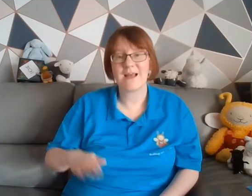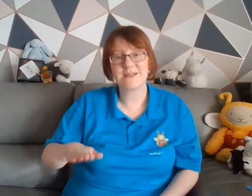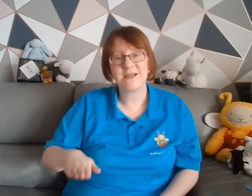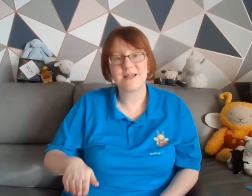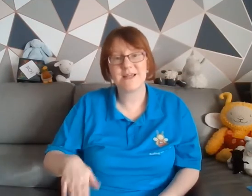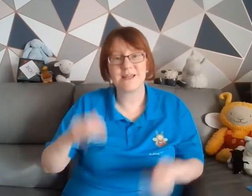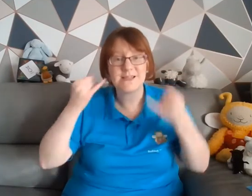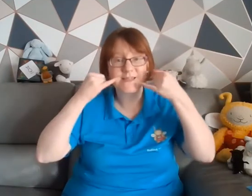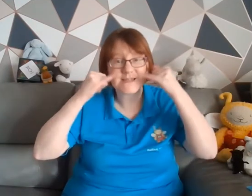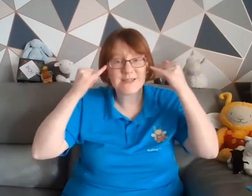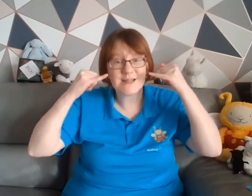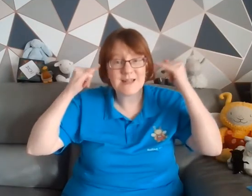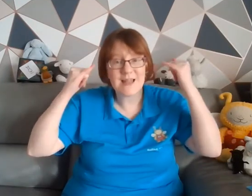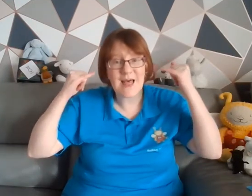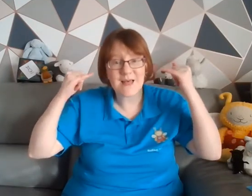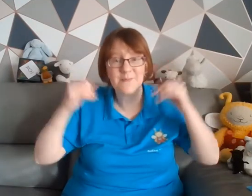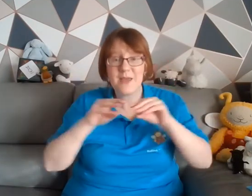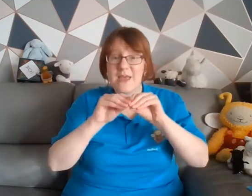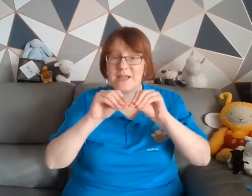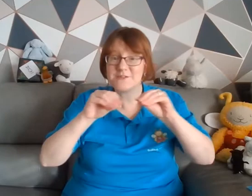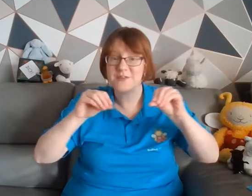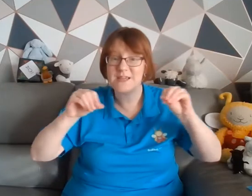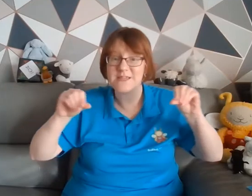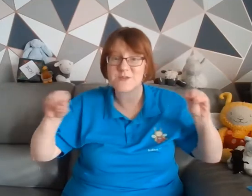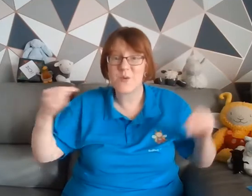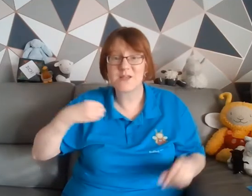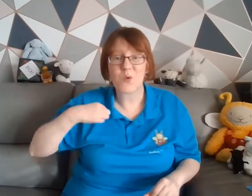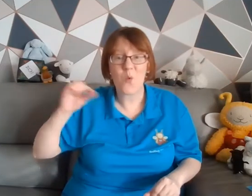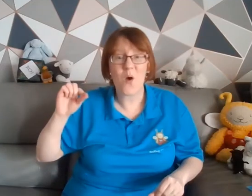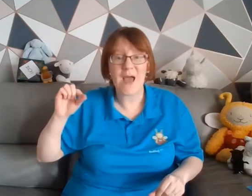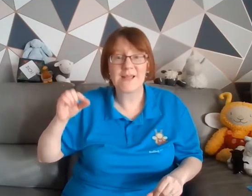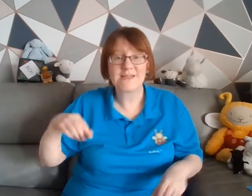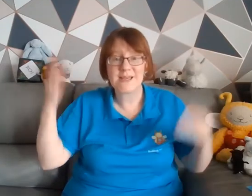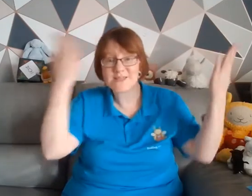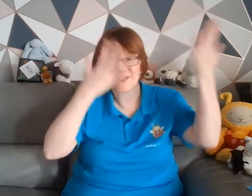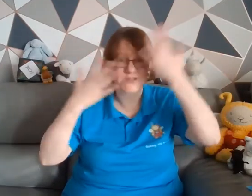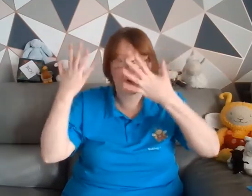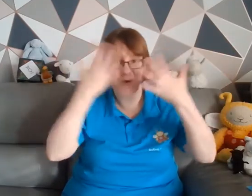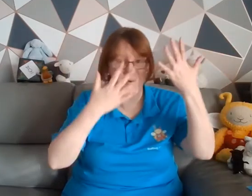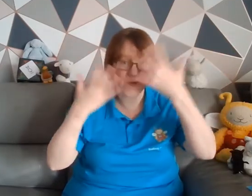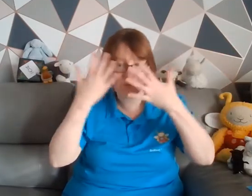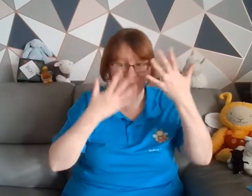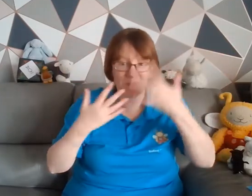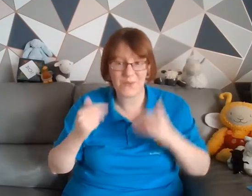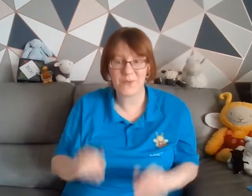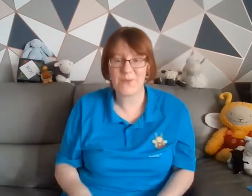a little lamb, its fleece was white as snow.